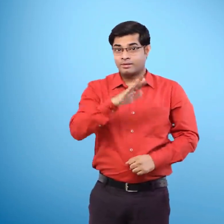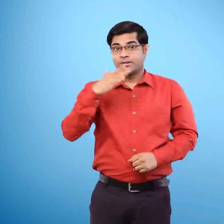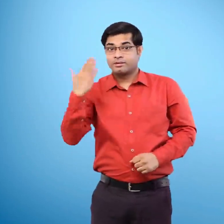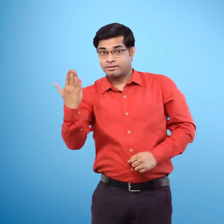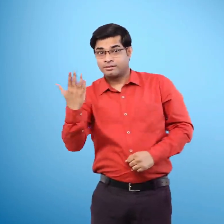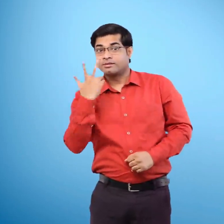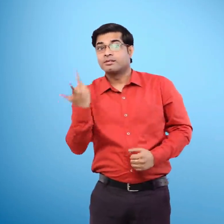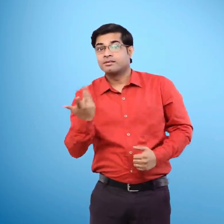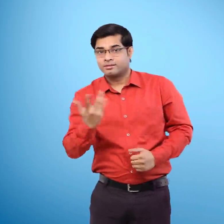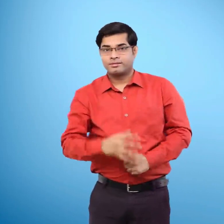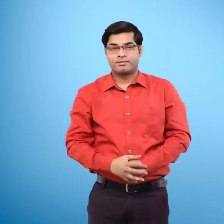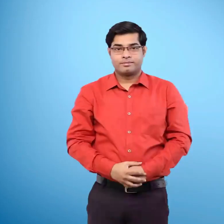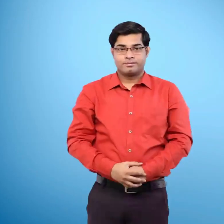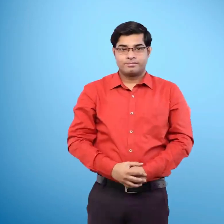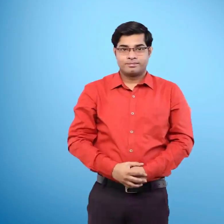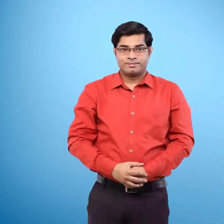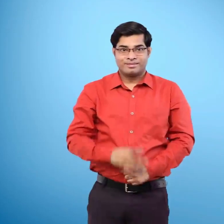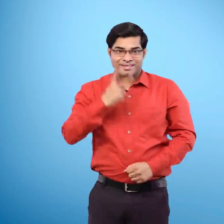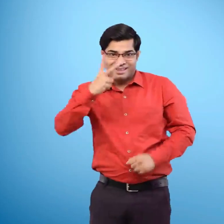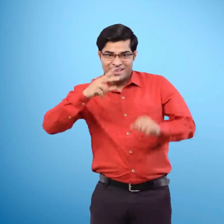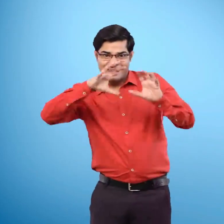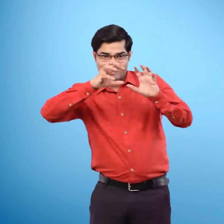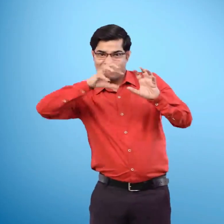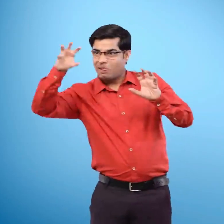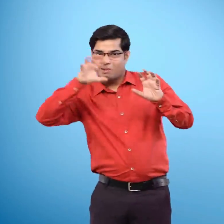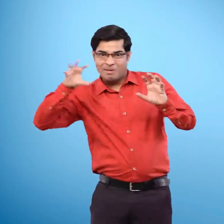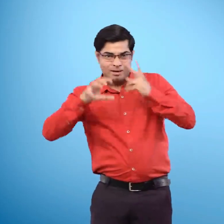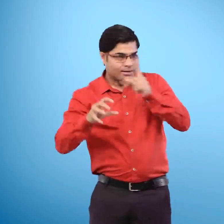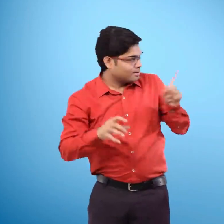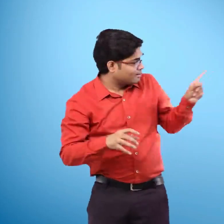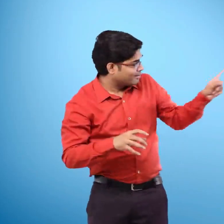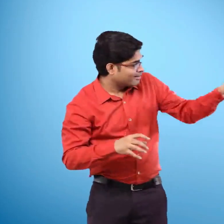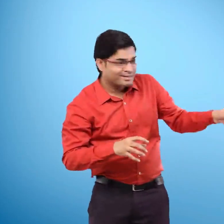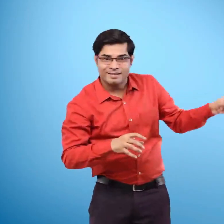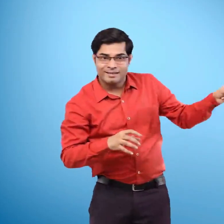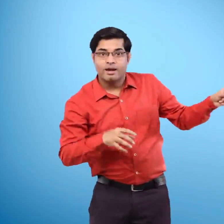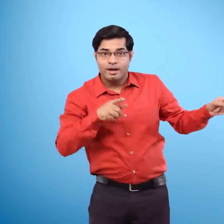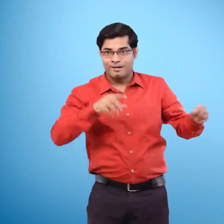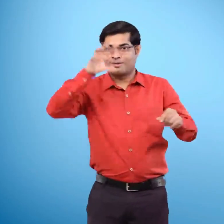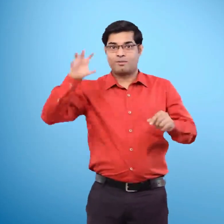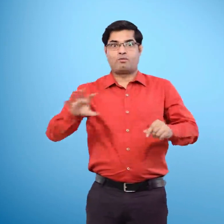On the right side of the shawl, 4 corner pieces with different pattern